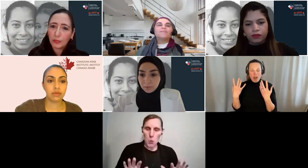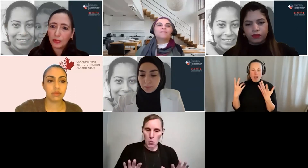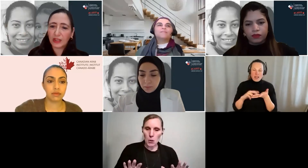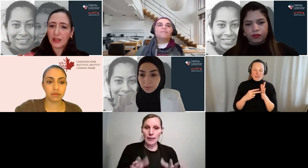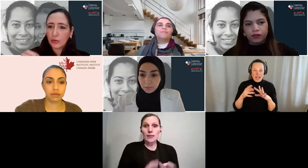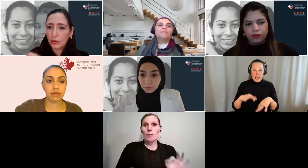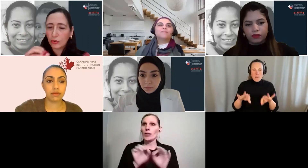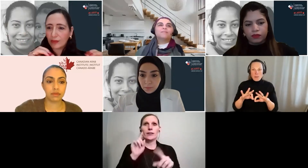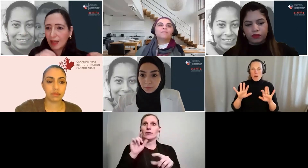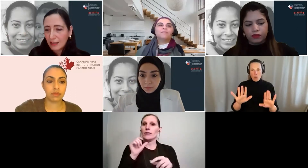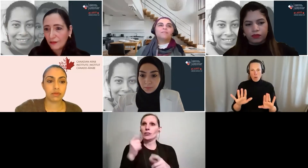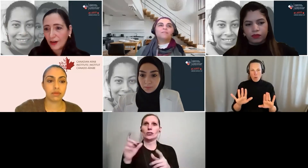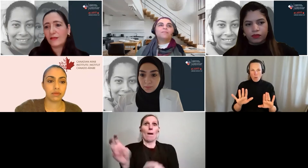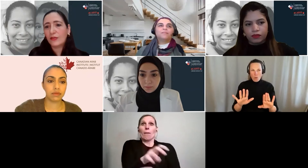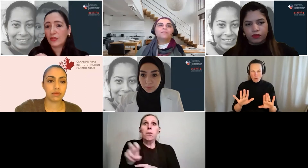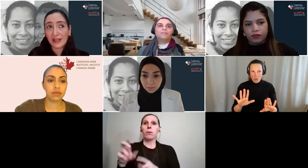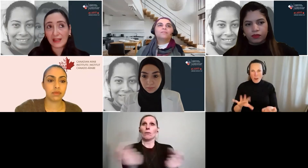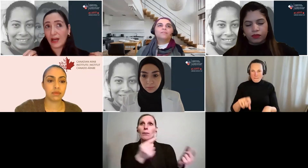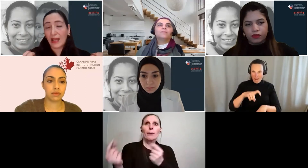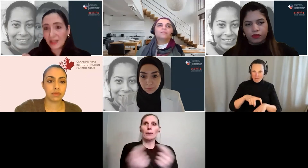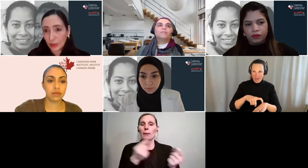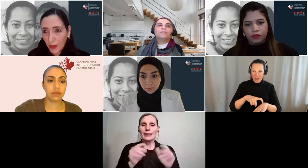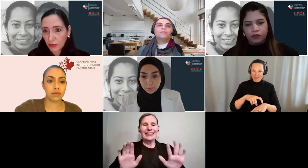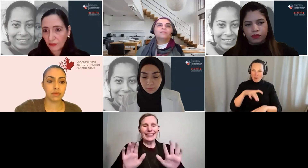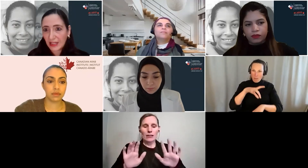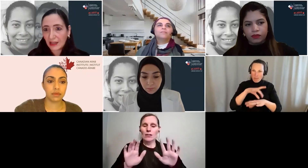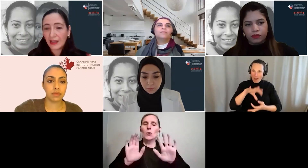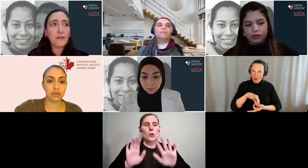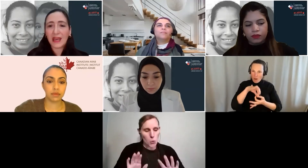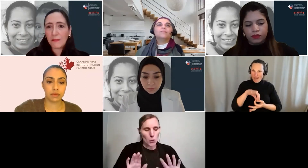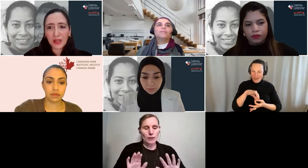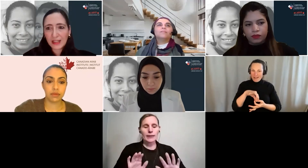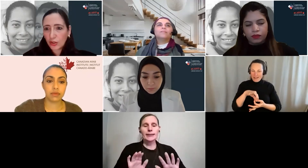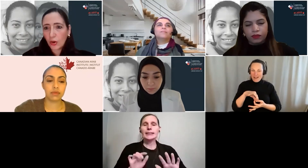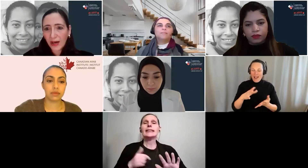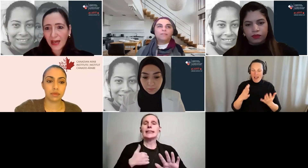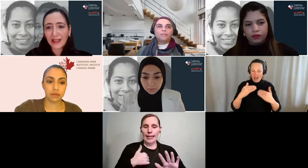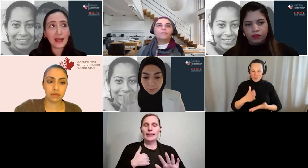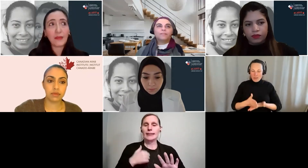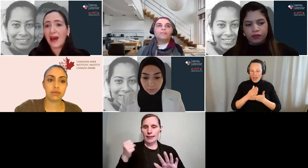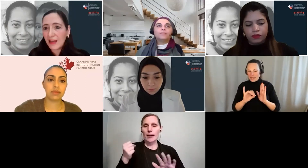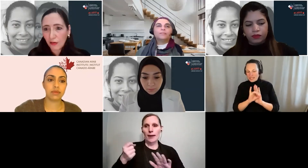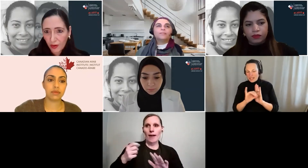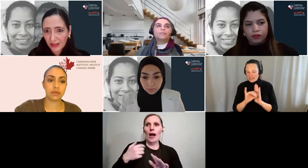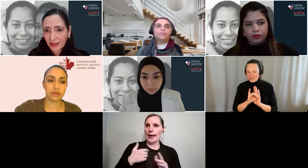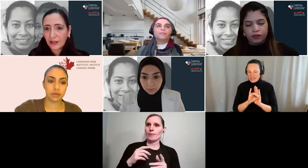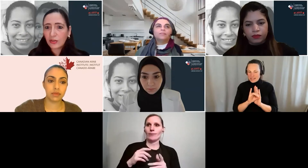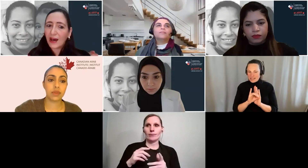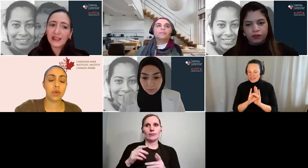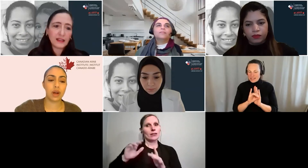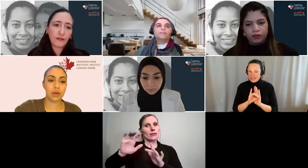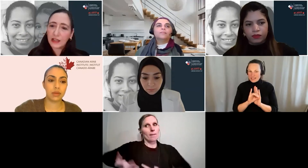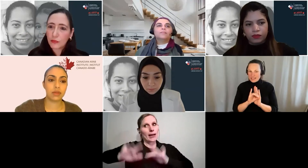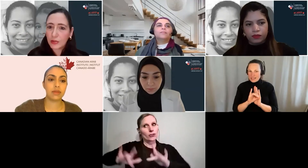super important to identify, yes, what I have is compassion fatigue. My empathy is so high that I am at a higher risk.